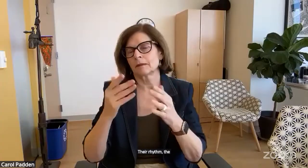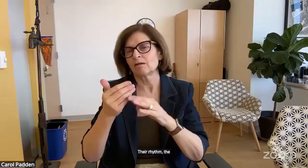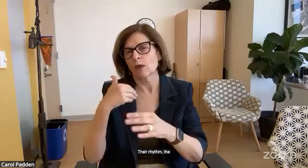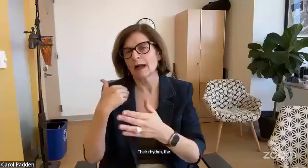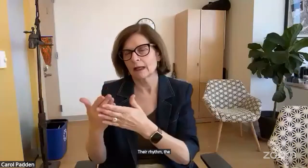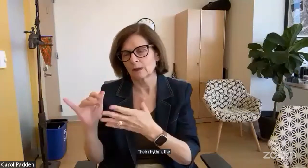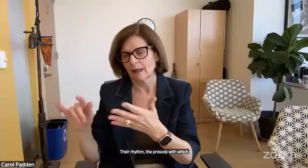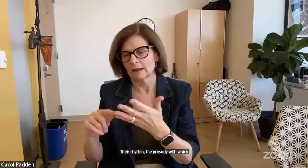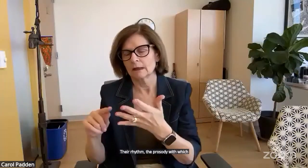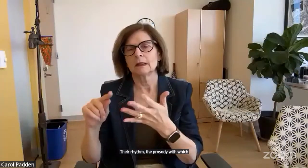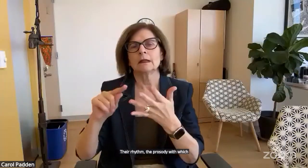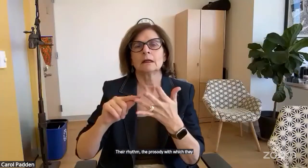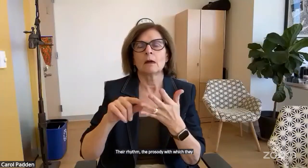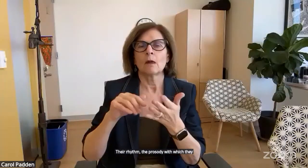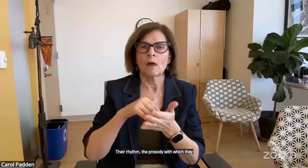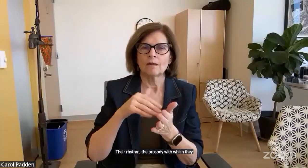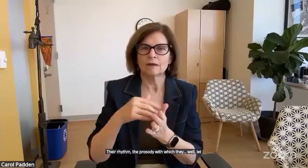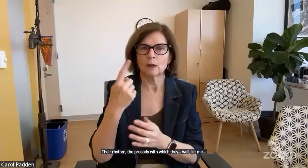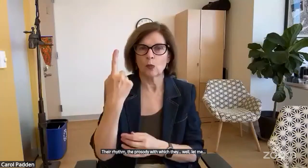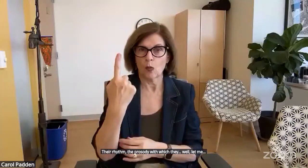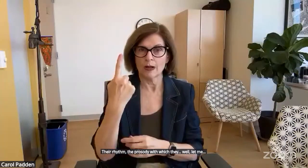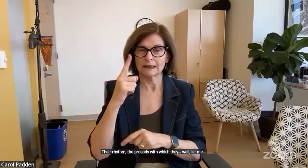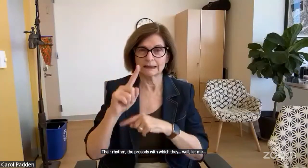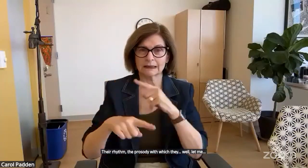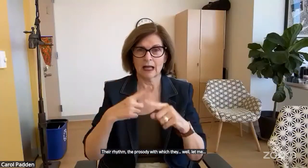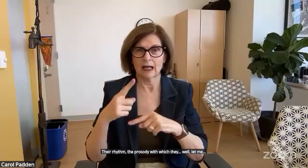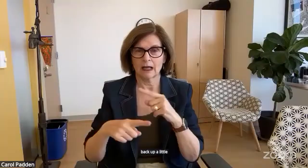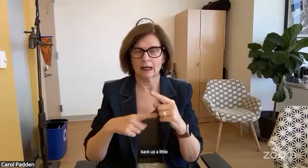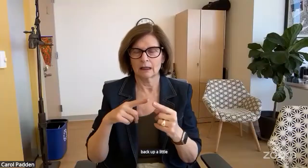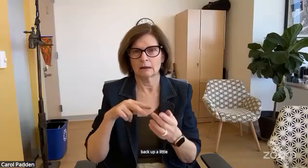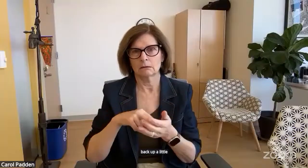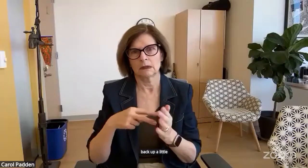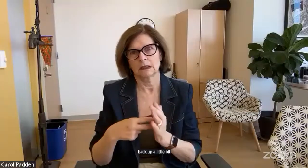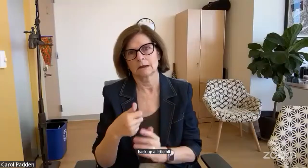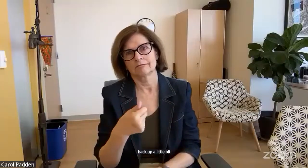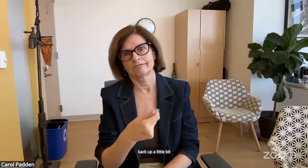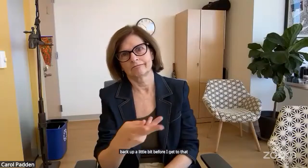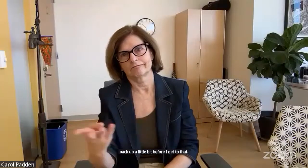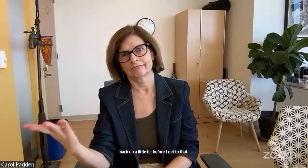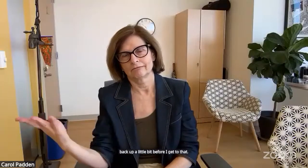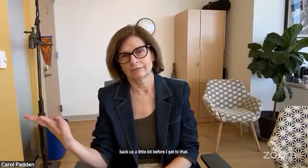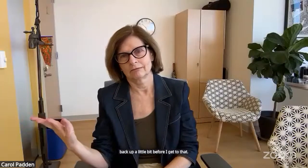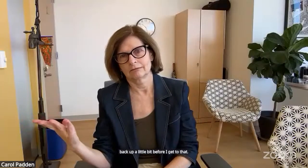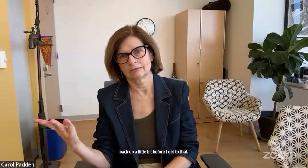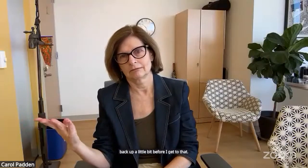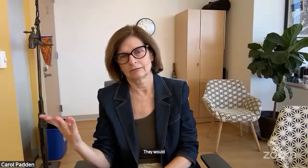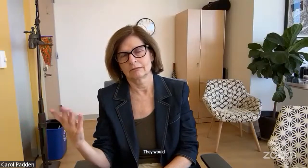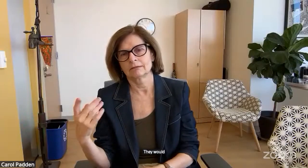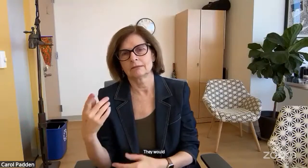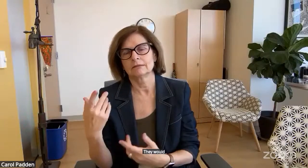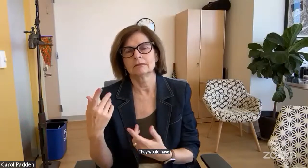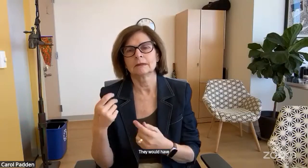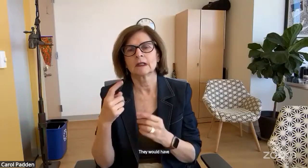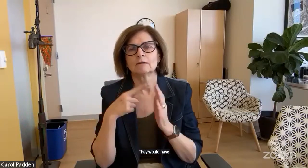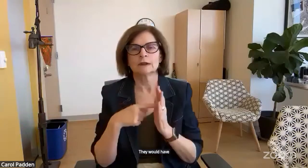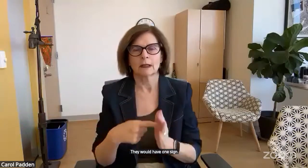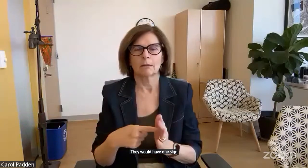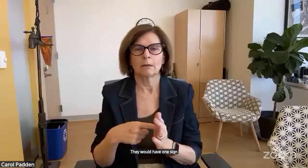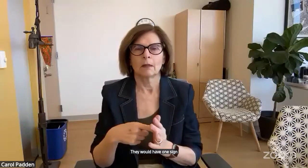with which well, let me back up a little bit before I get to that. They would have one sign that could